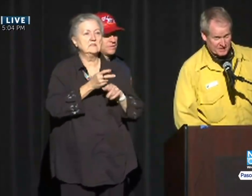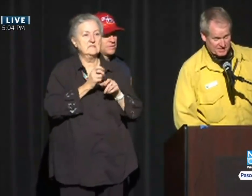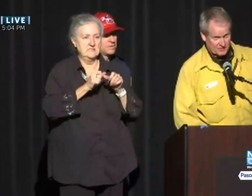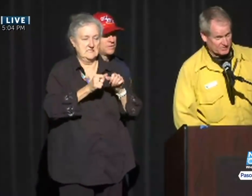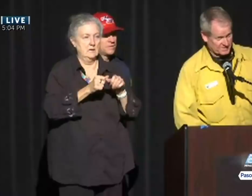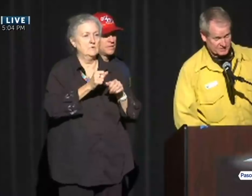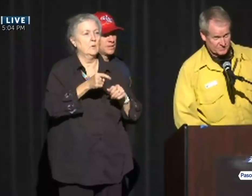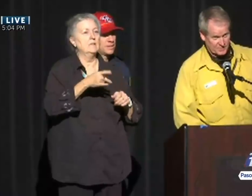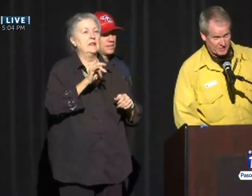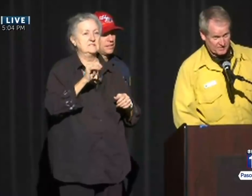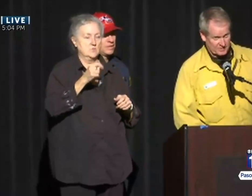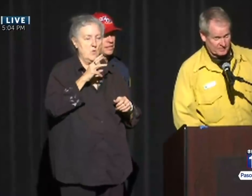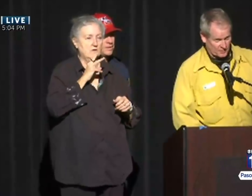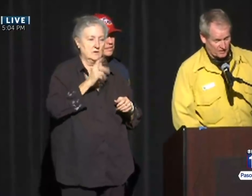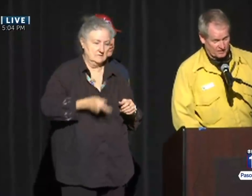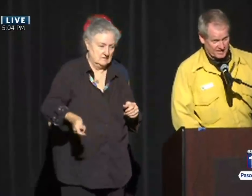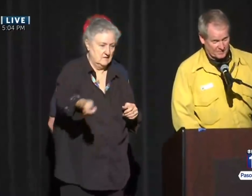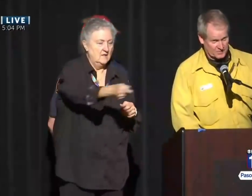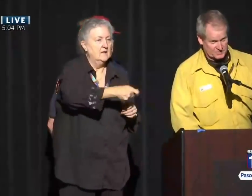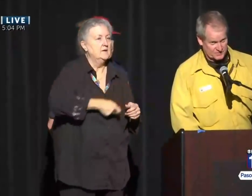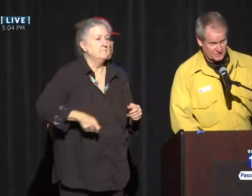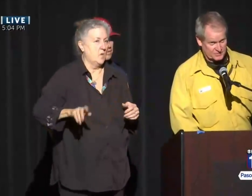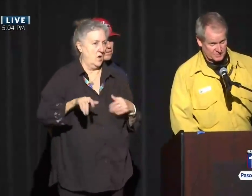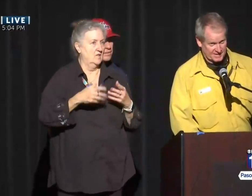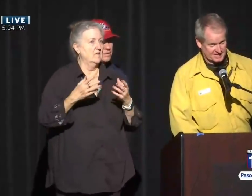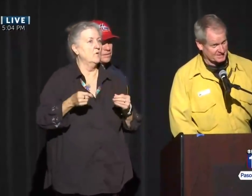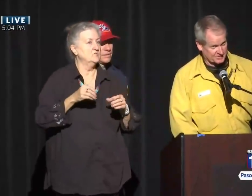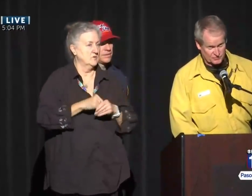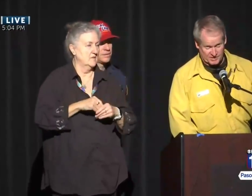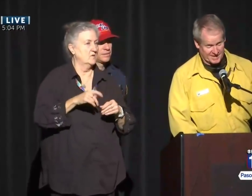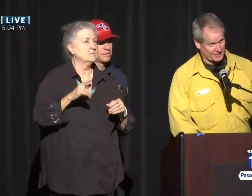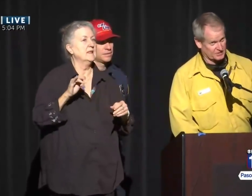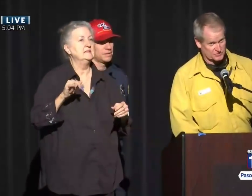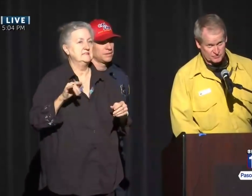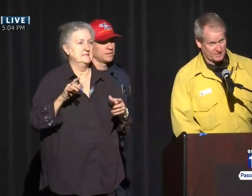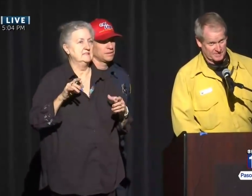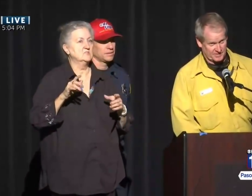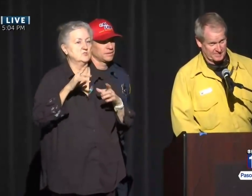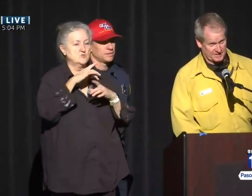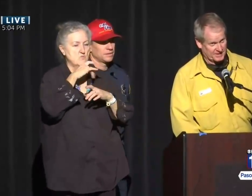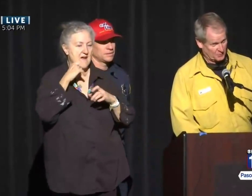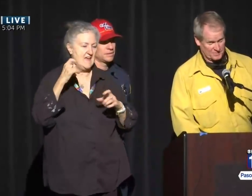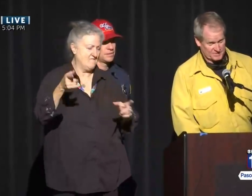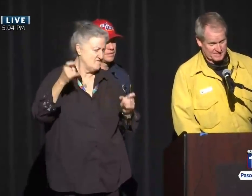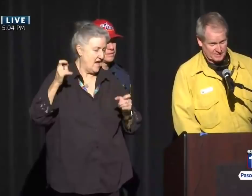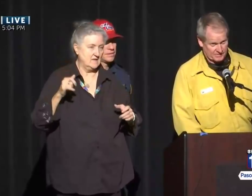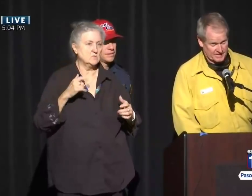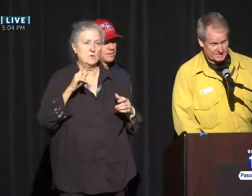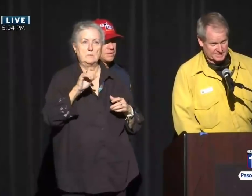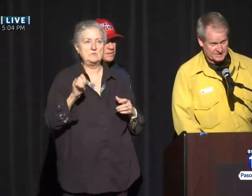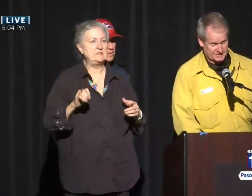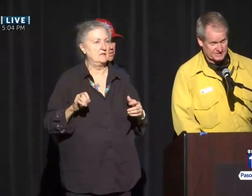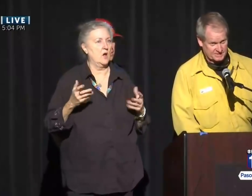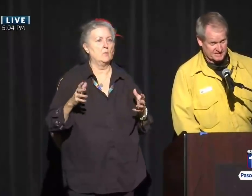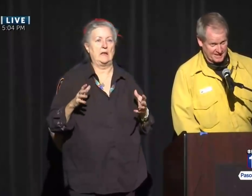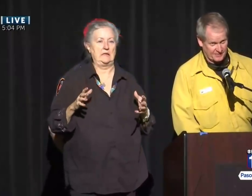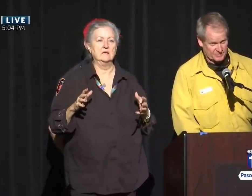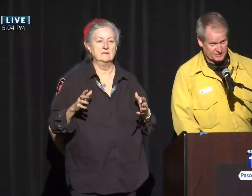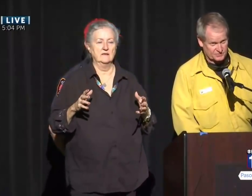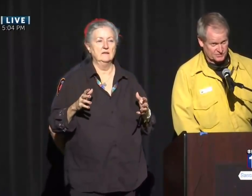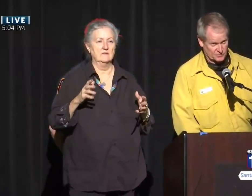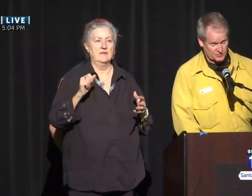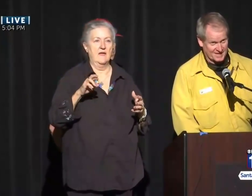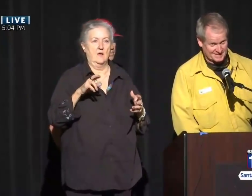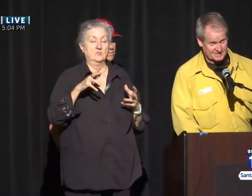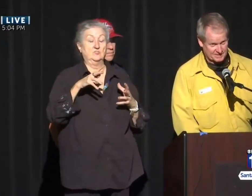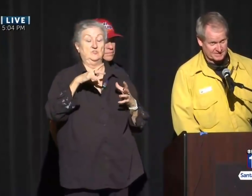It's the time of year with this dry weather, all of that moisture in those plants is drying out extremely rapidly at 1% RH. It's just the